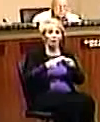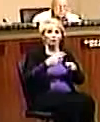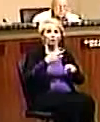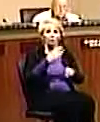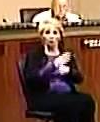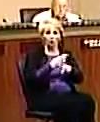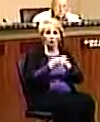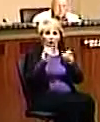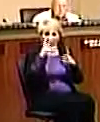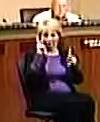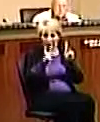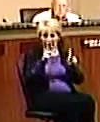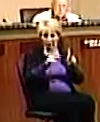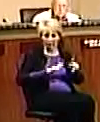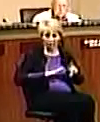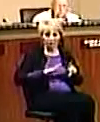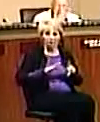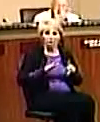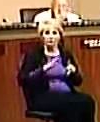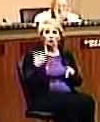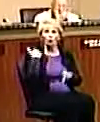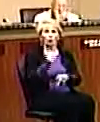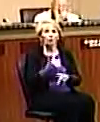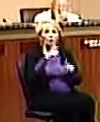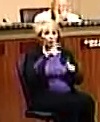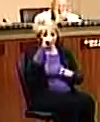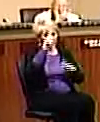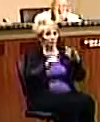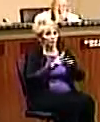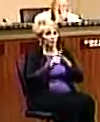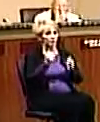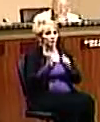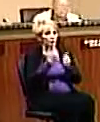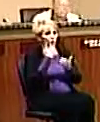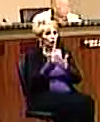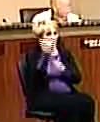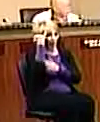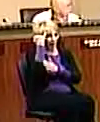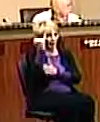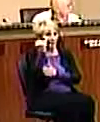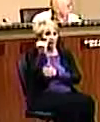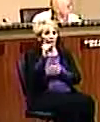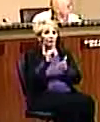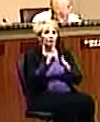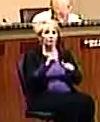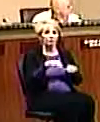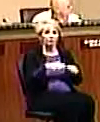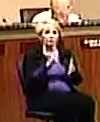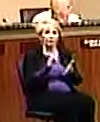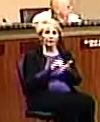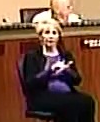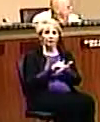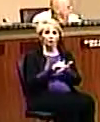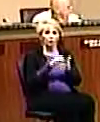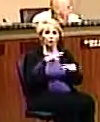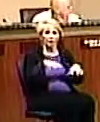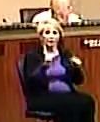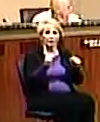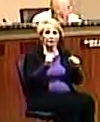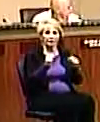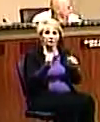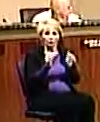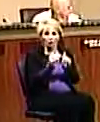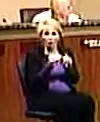lot of people, and we've got to come up with some good ideas that take a small amount of